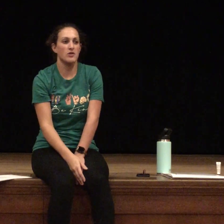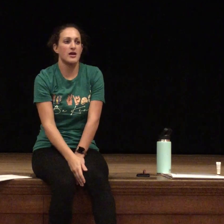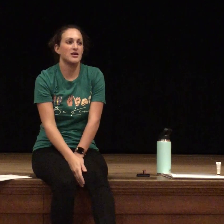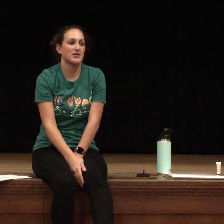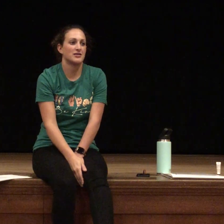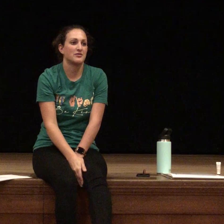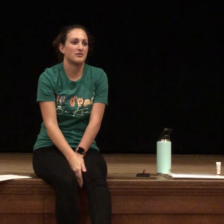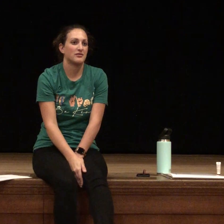gray.